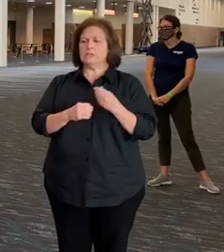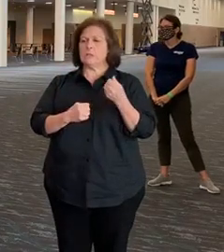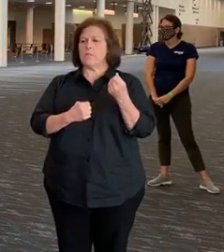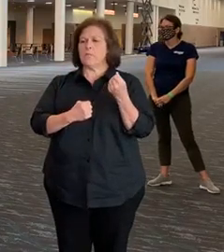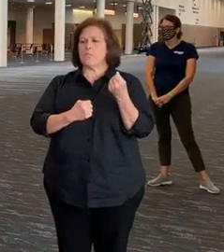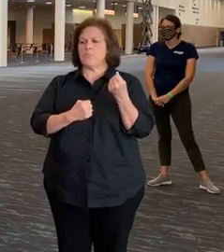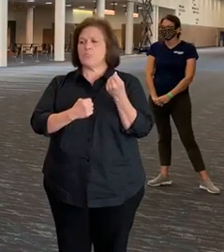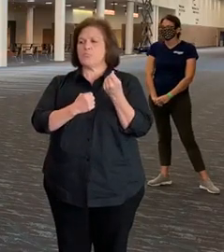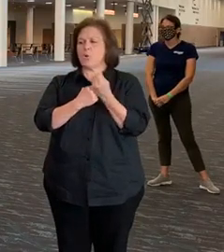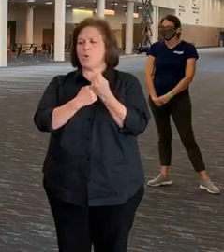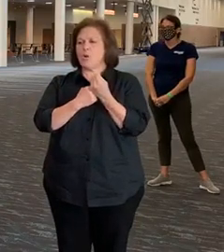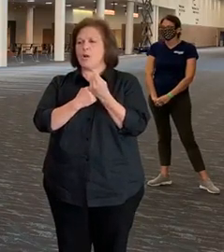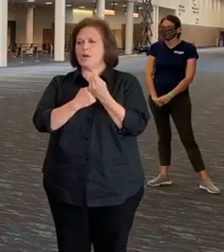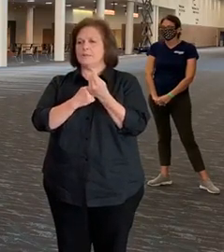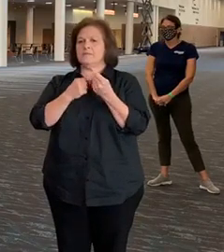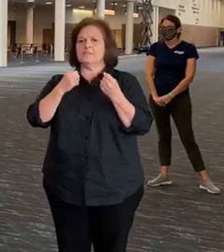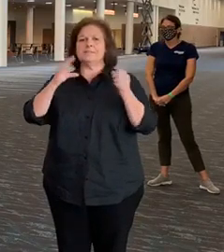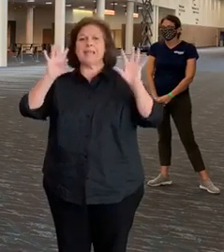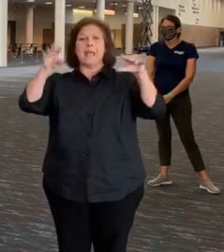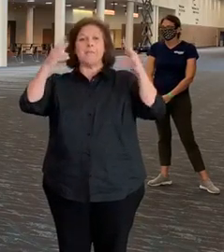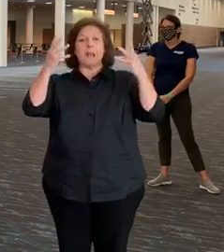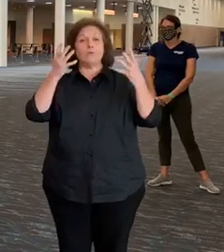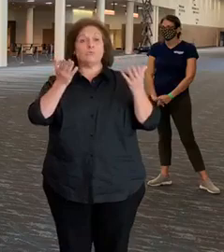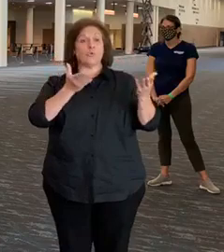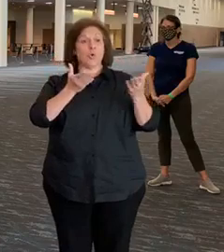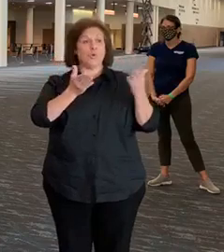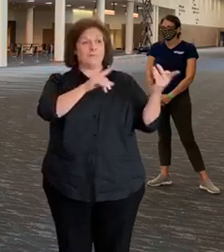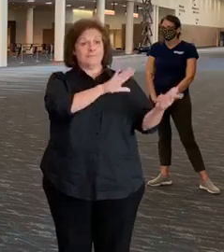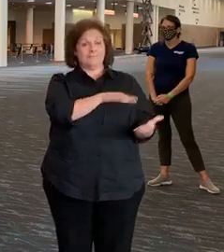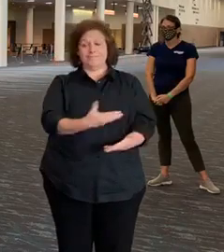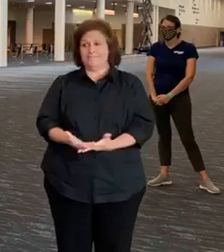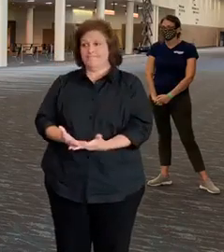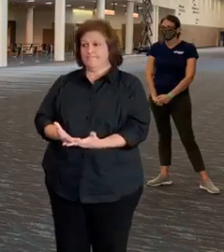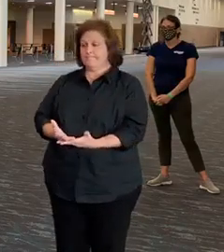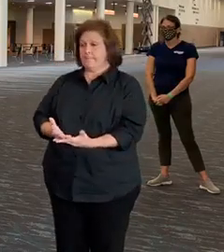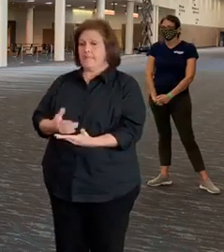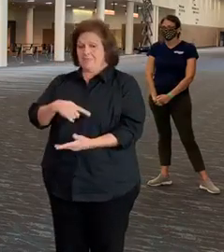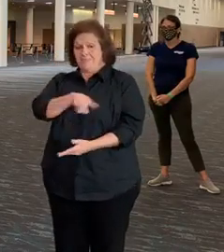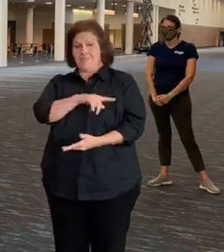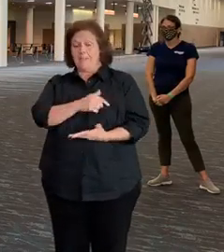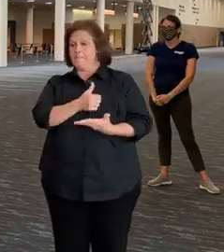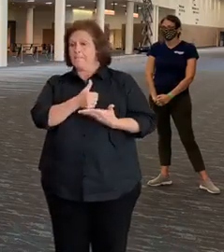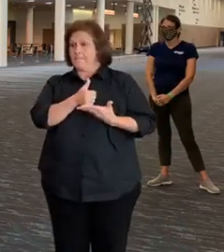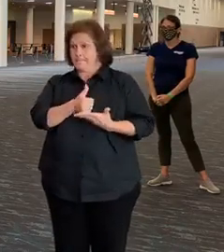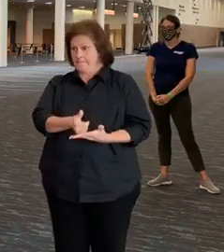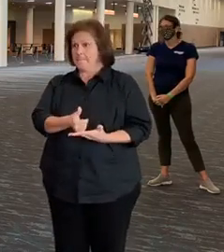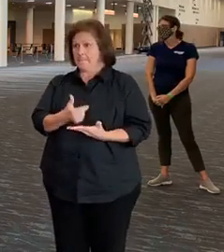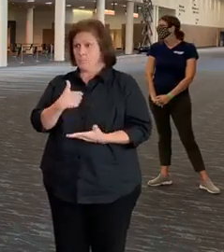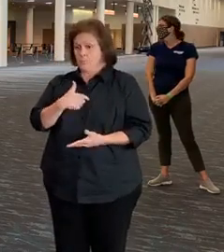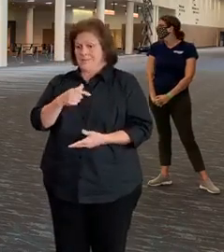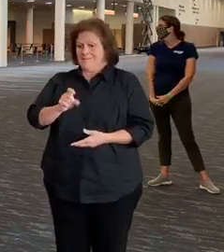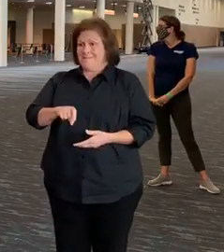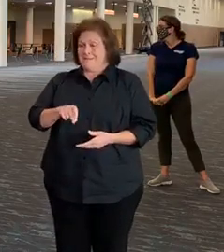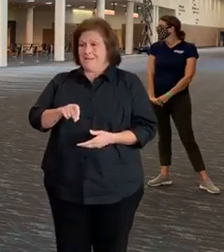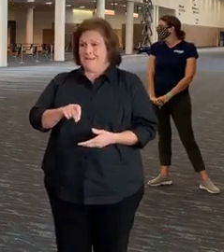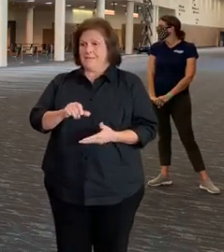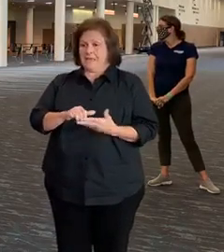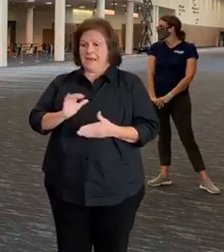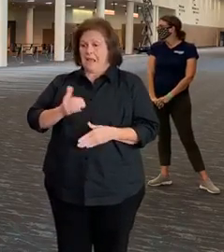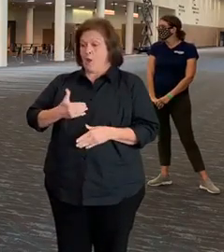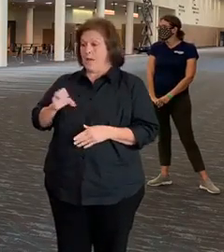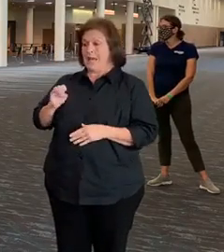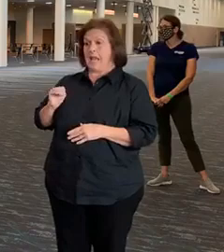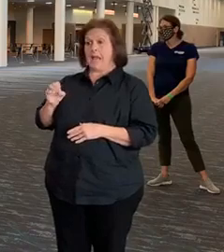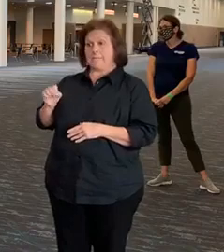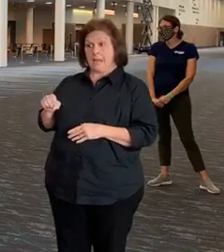support in terms of ambulance services are definitely a need. We've indicated that our own